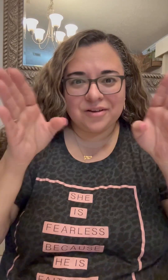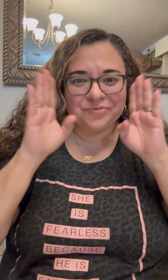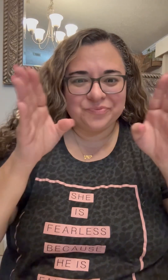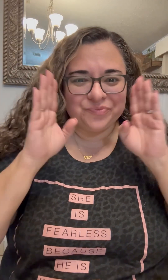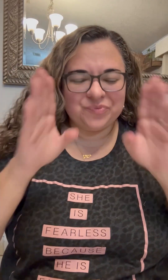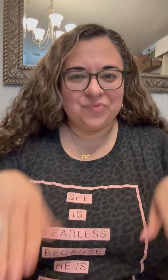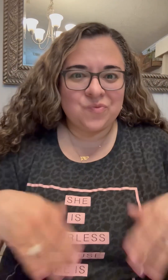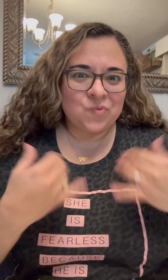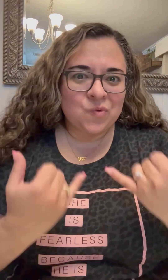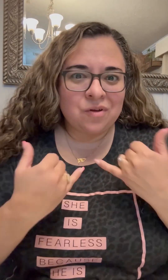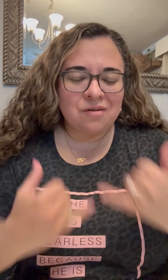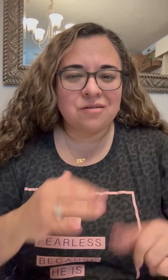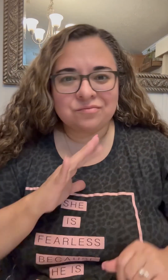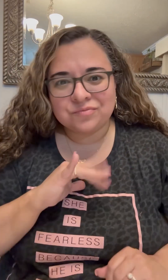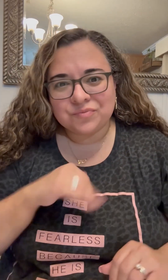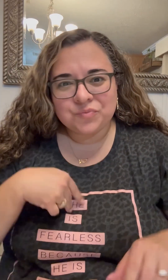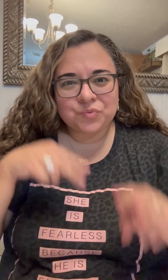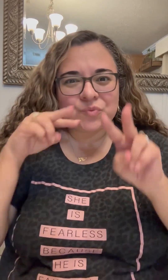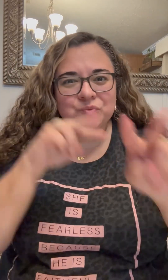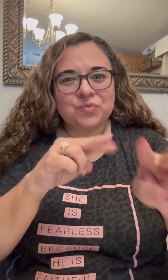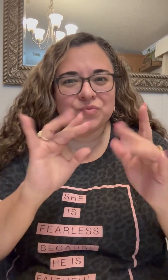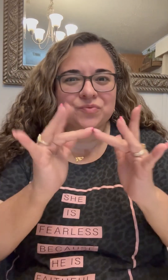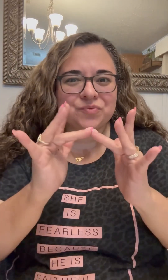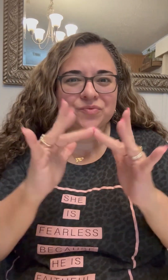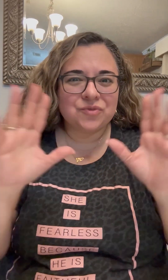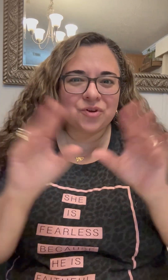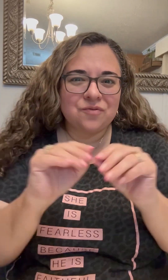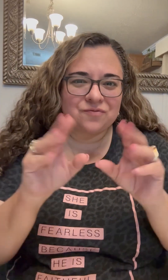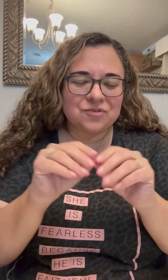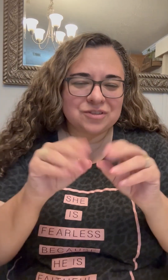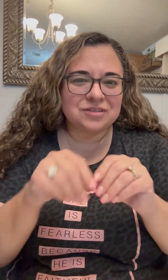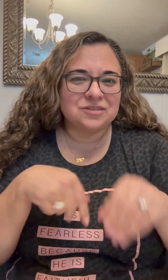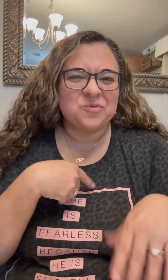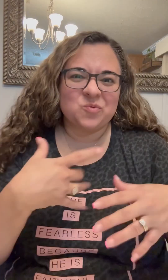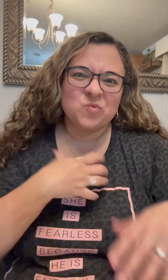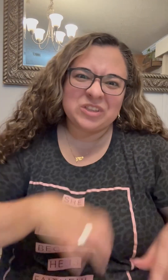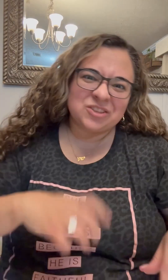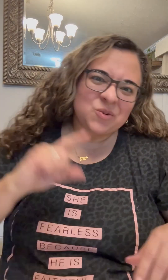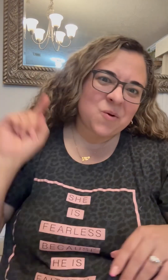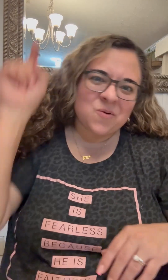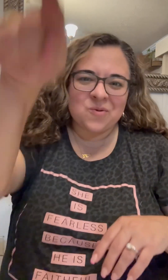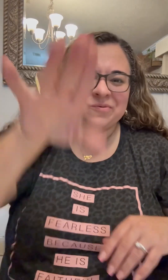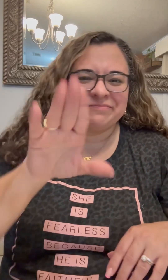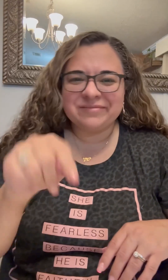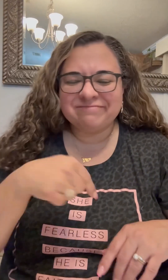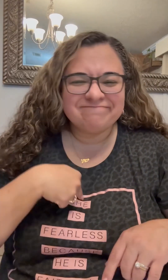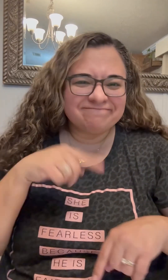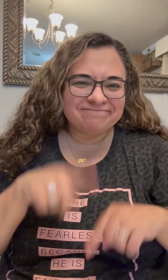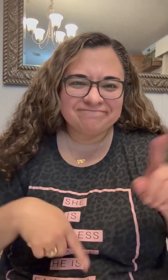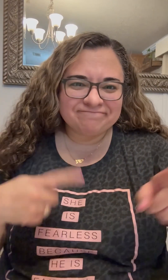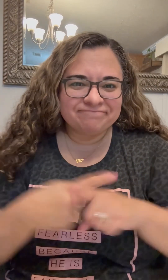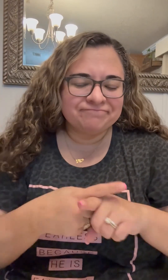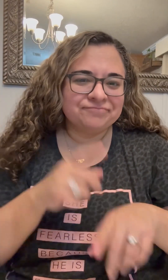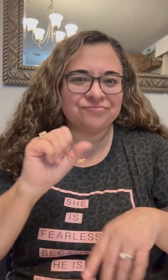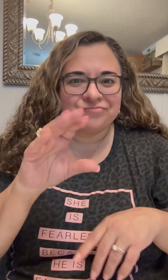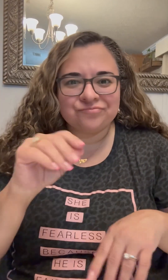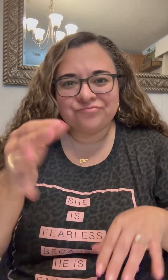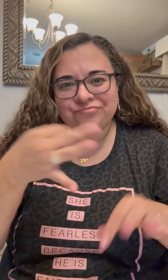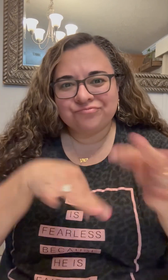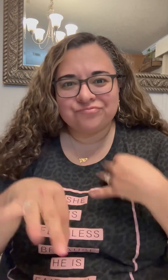Hey y'all. Today was really cool. I was watching this online conference. I really wish that I could have gone in person, but I had a